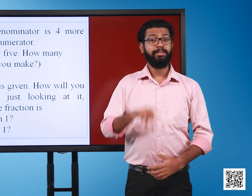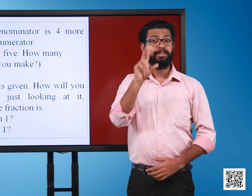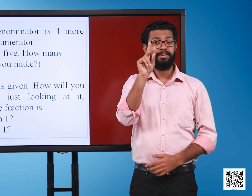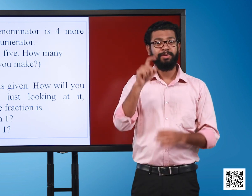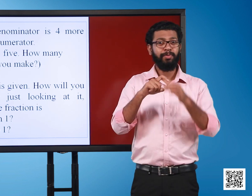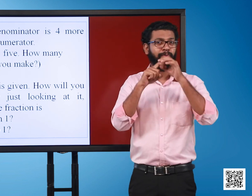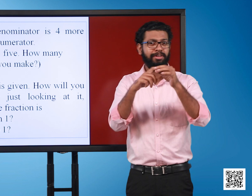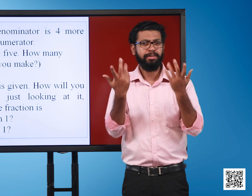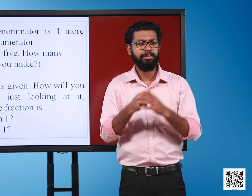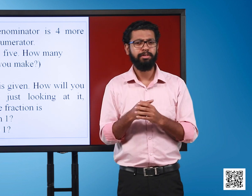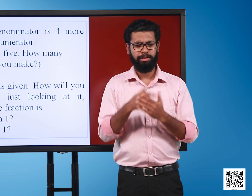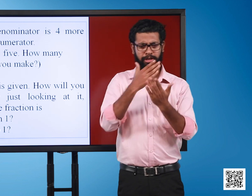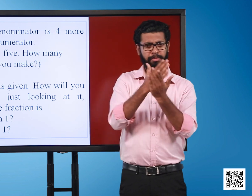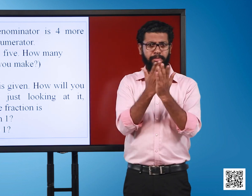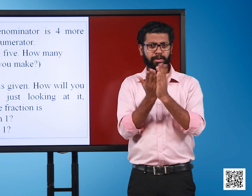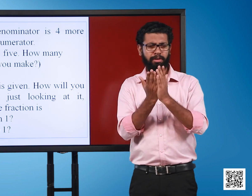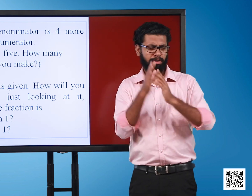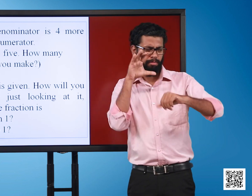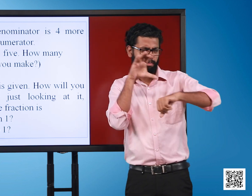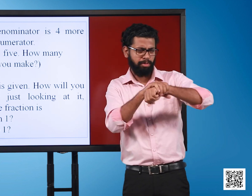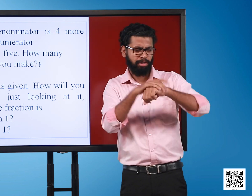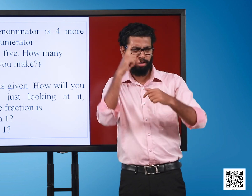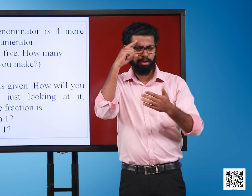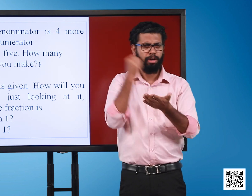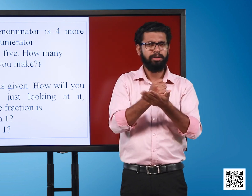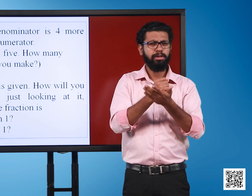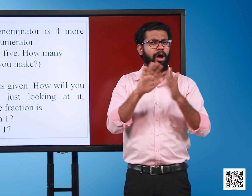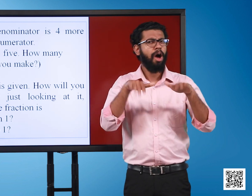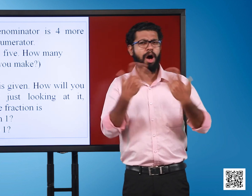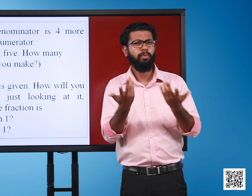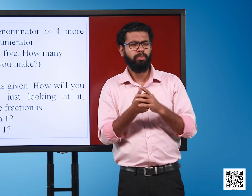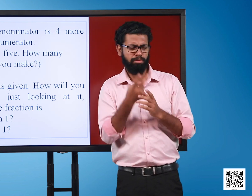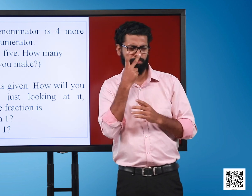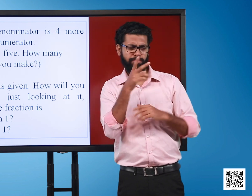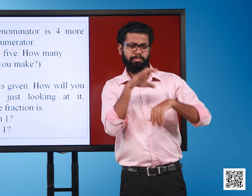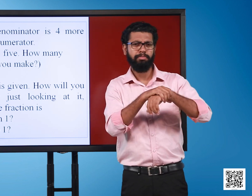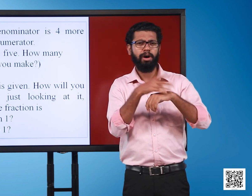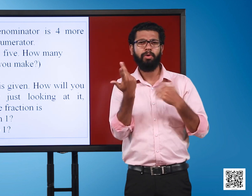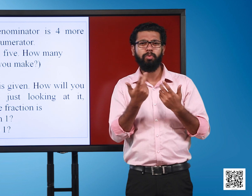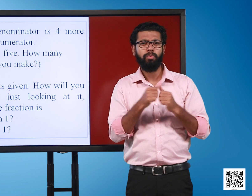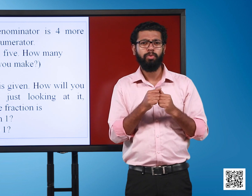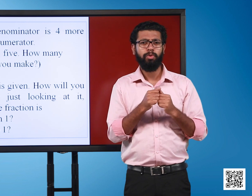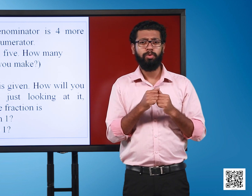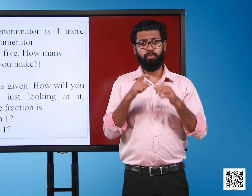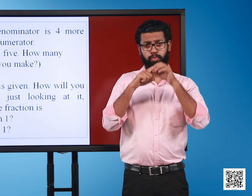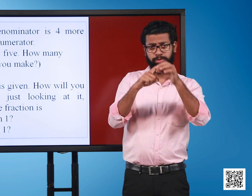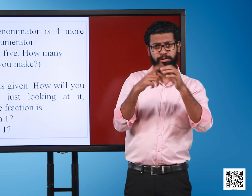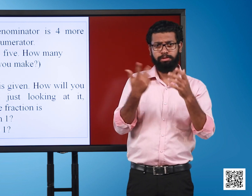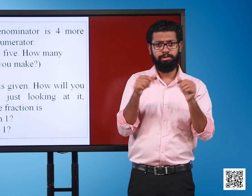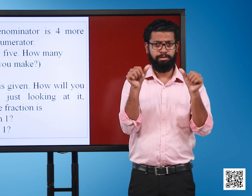2. A fraction is given. How will you decide by just looking at it whether the fraction